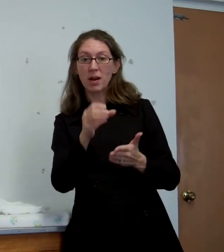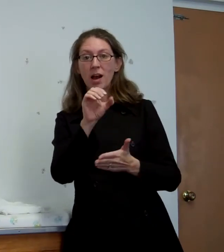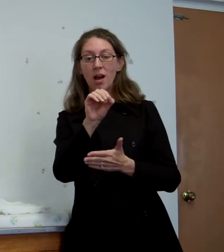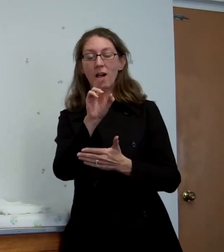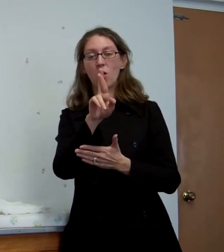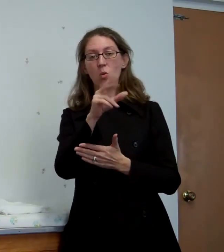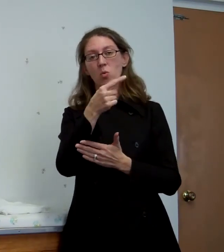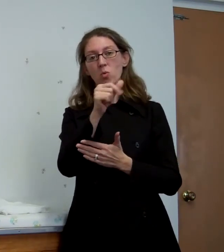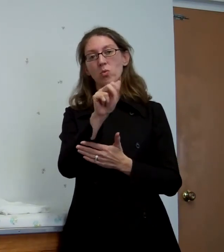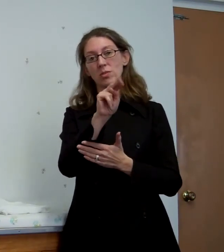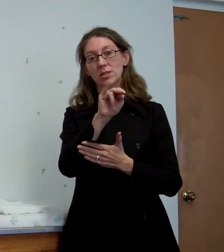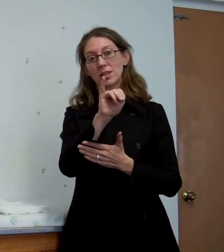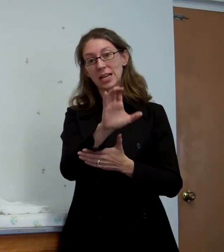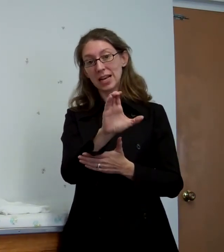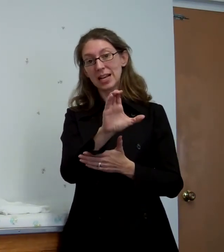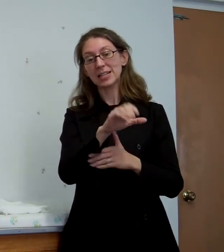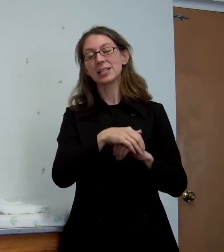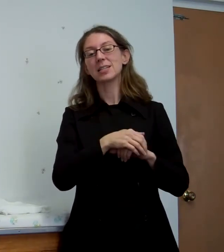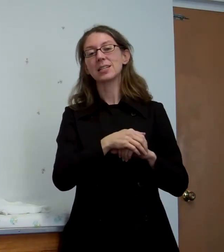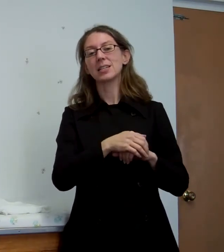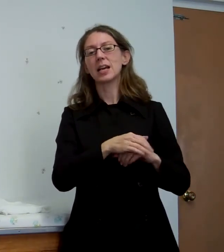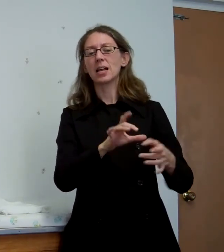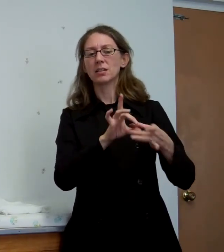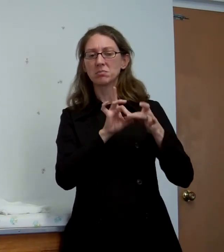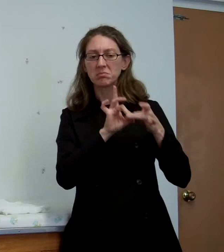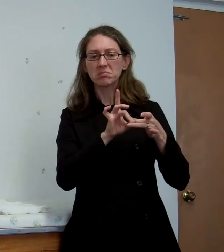available, and they work well with wool.